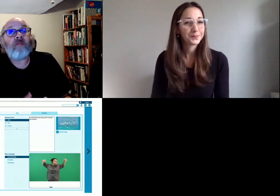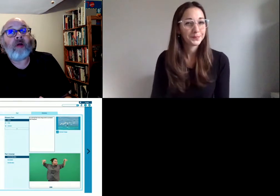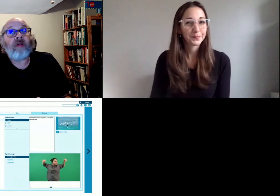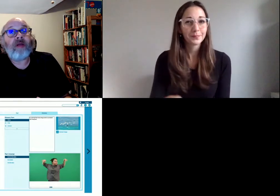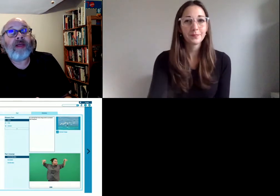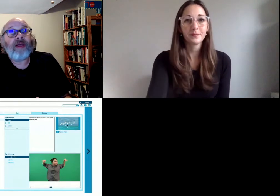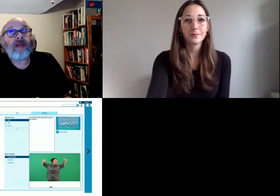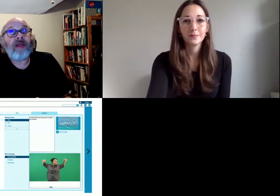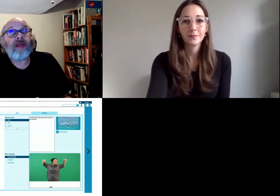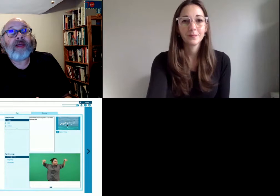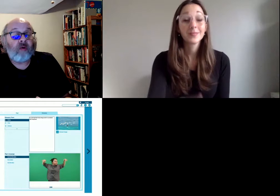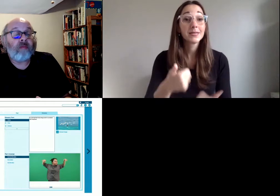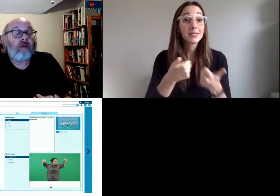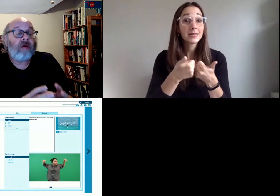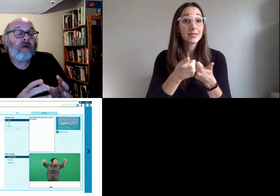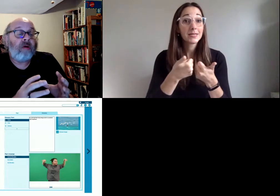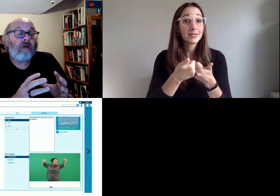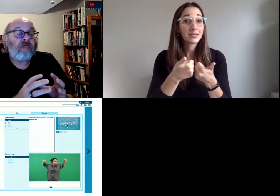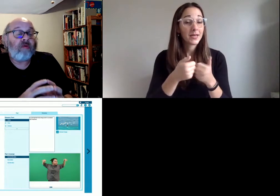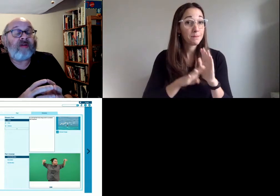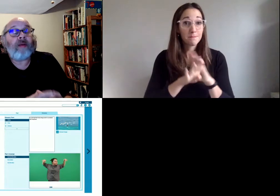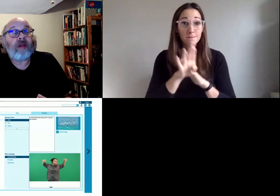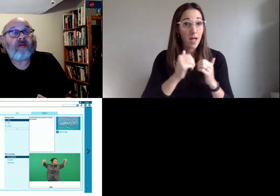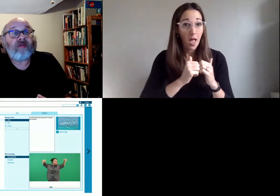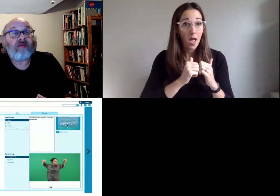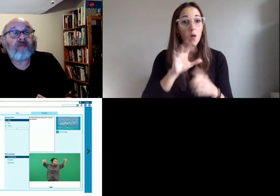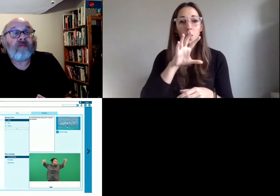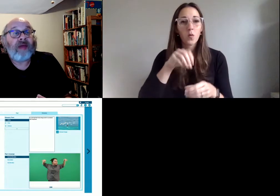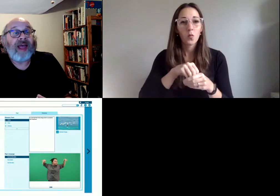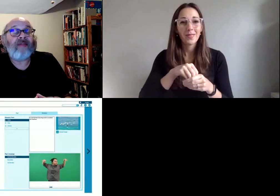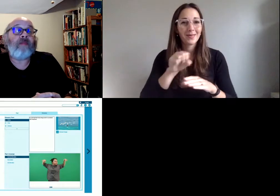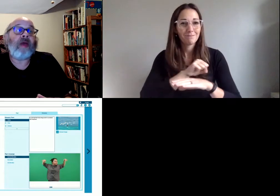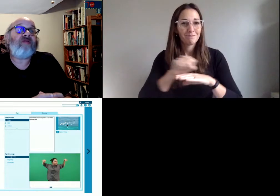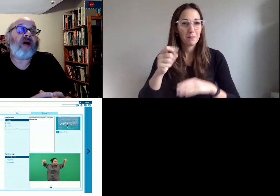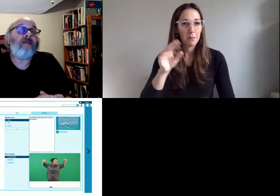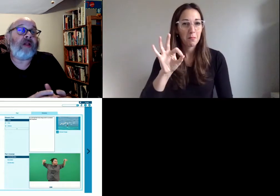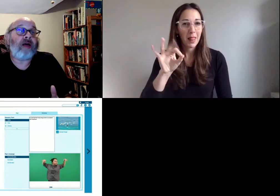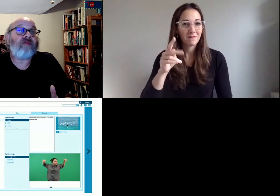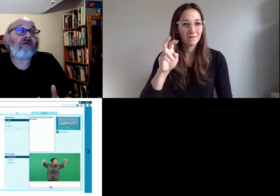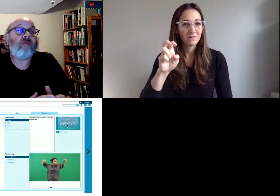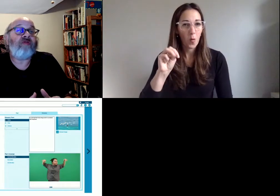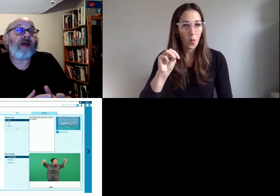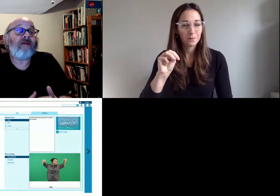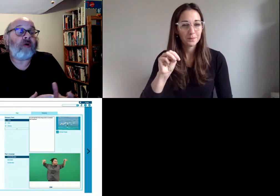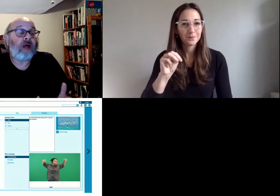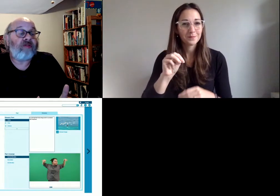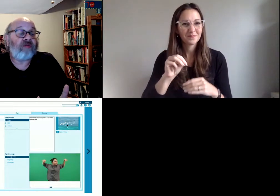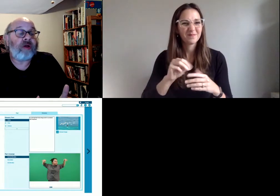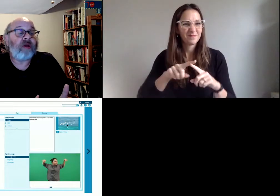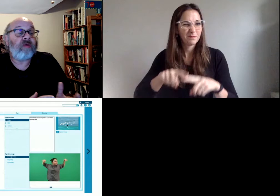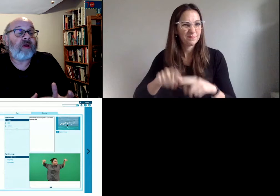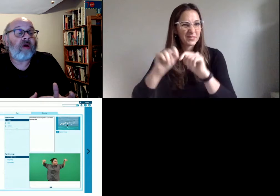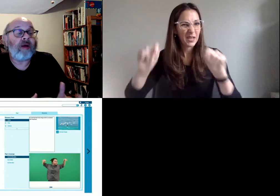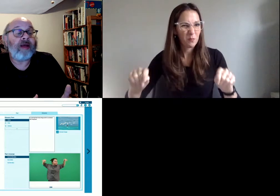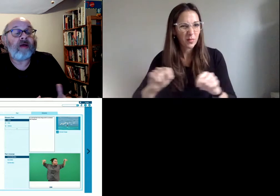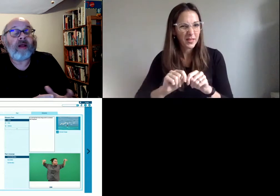Games are built in the platform through a template system, and they're based on the glossary. So once you have your glossary,